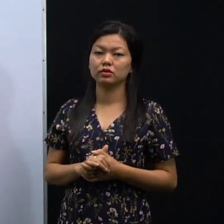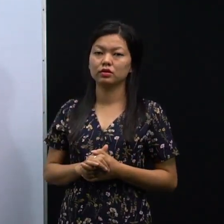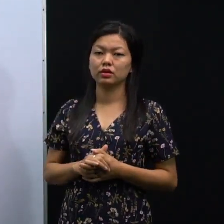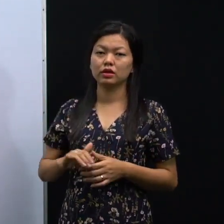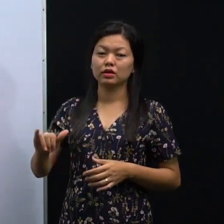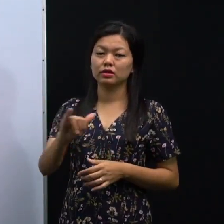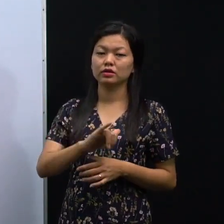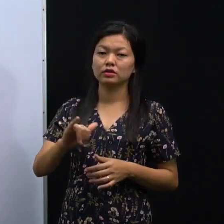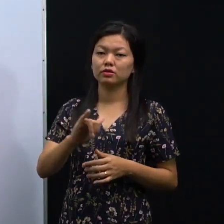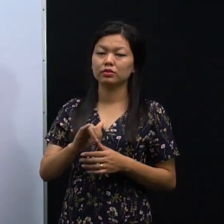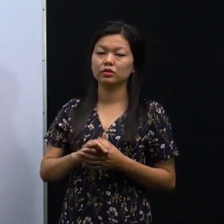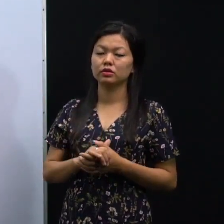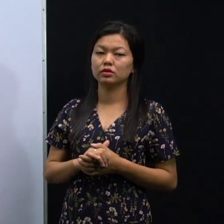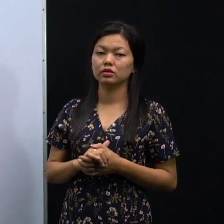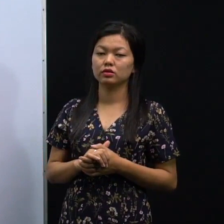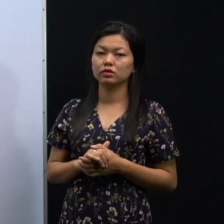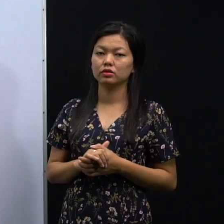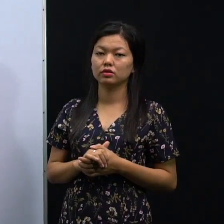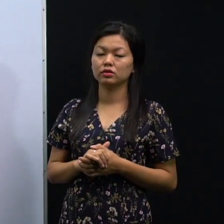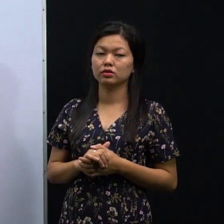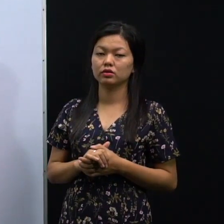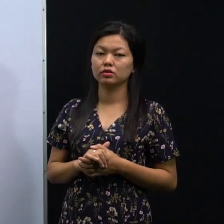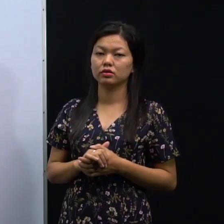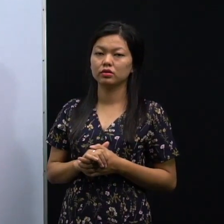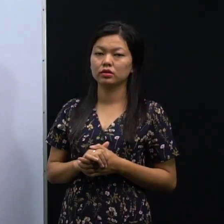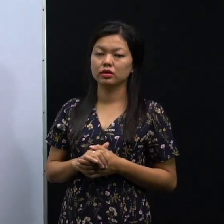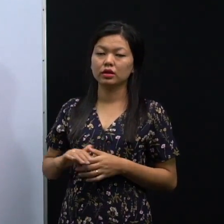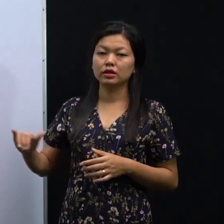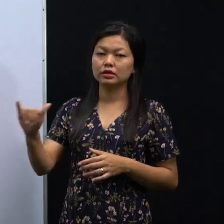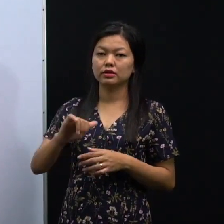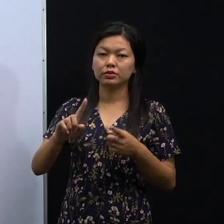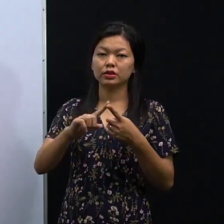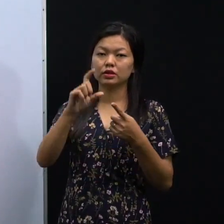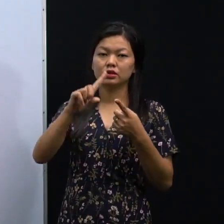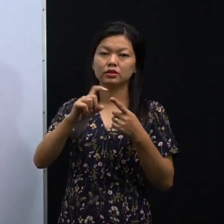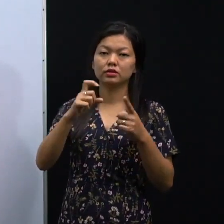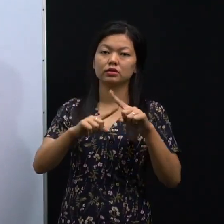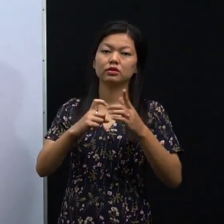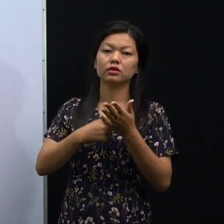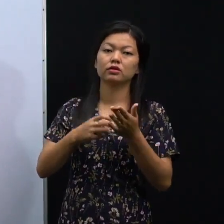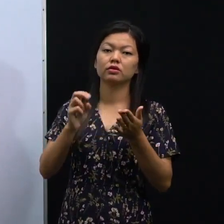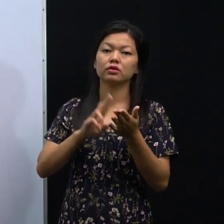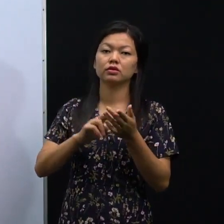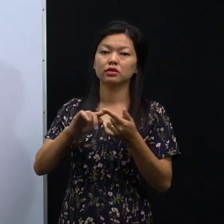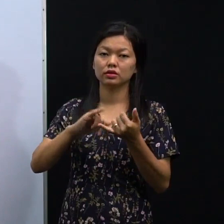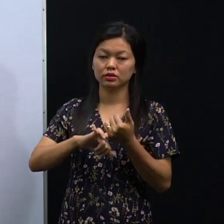it's like a sphere where the electrons are embedded in it, and then